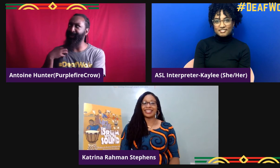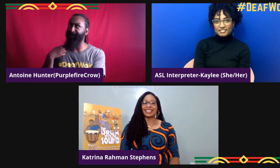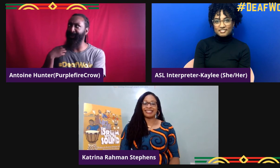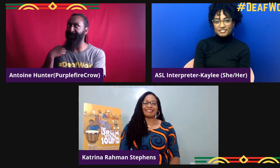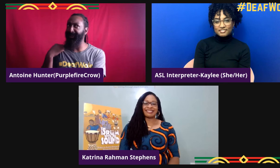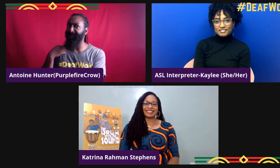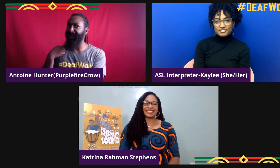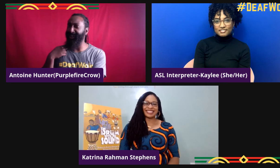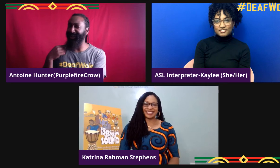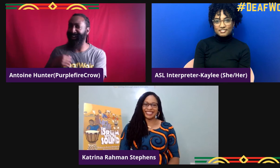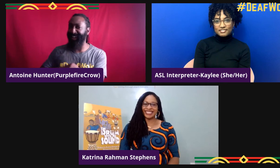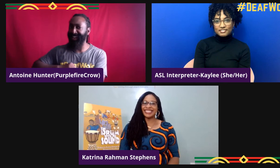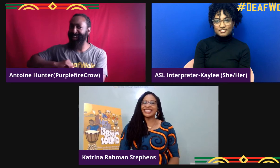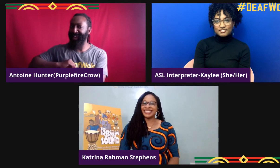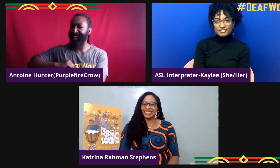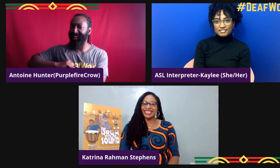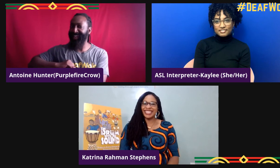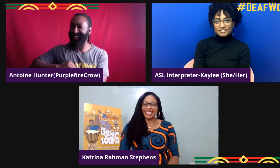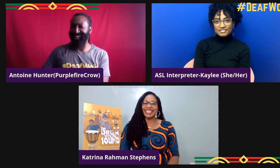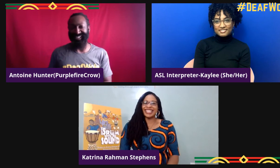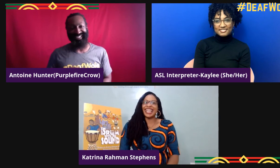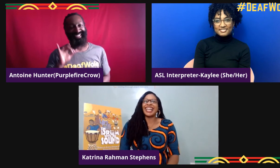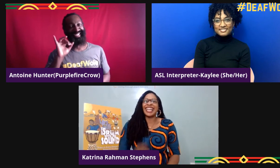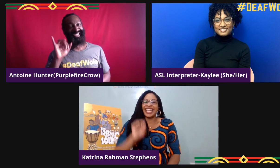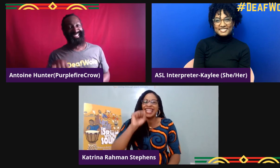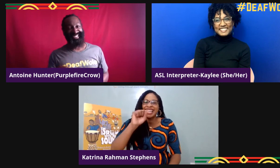Maybe I may want to be in it.